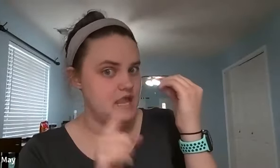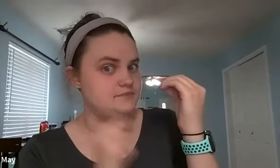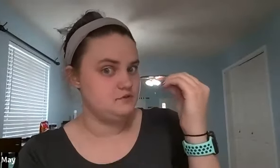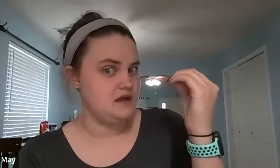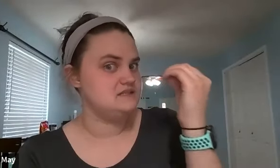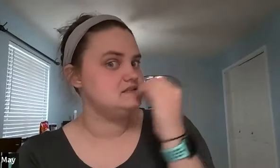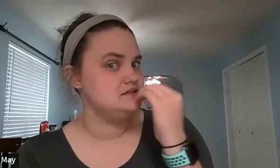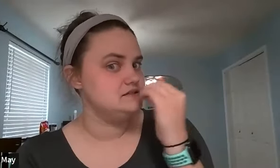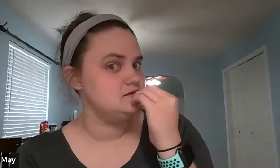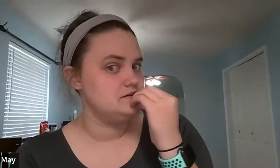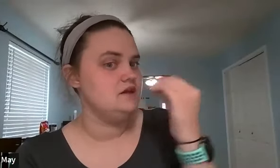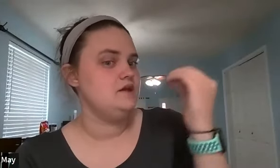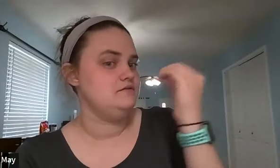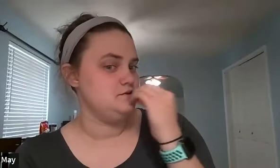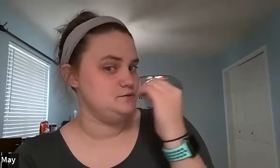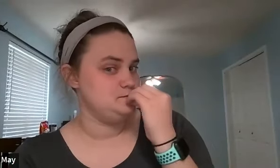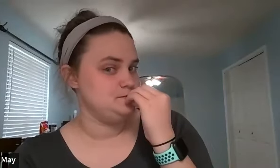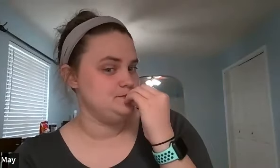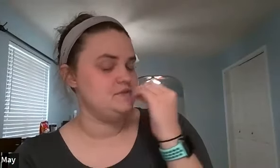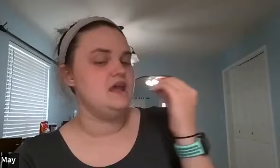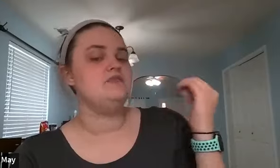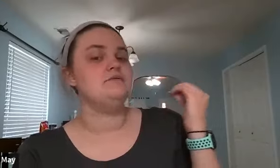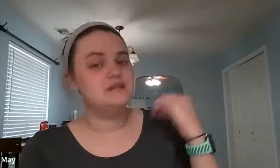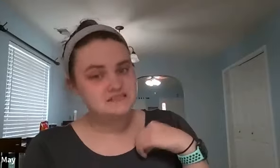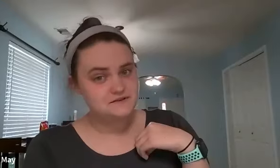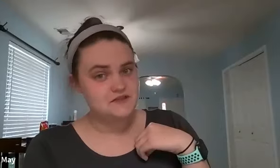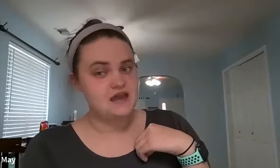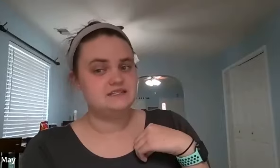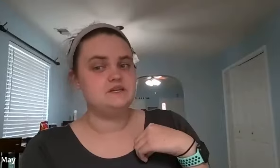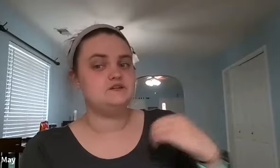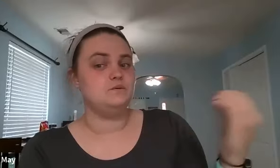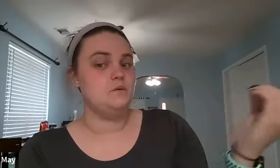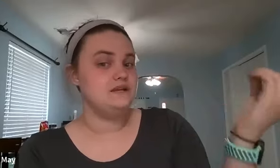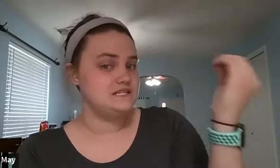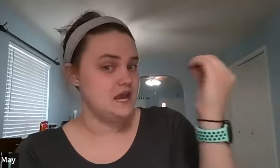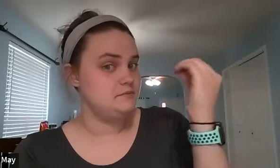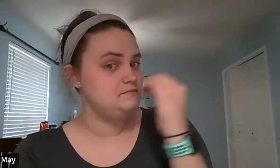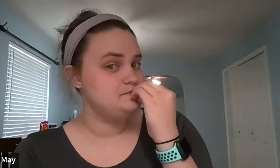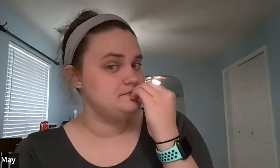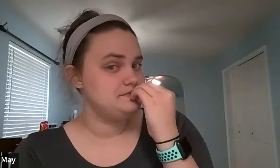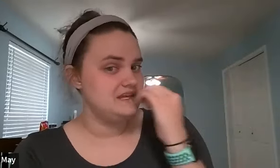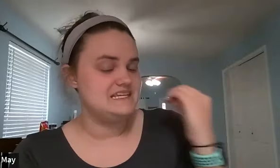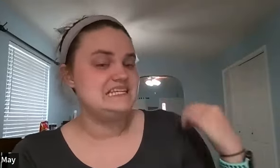tap twice. Food. And the reason for that is because one tap is